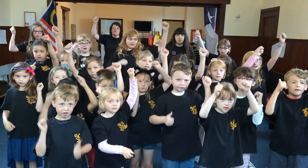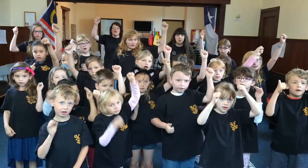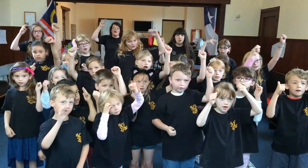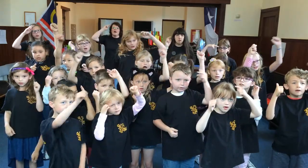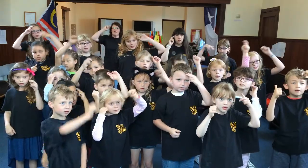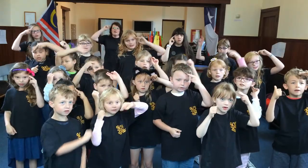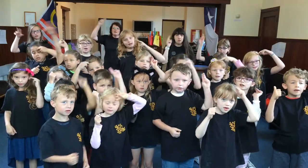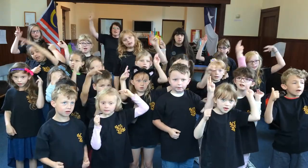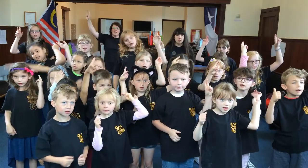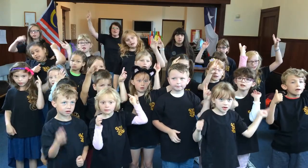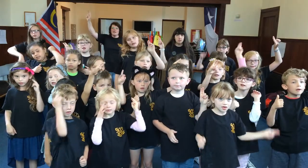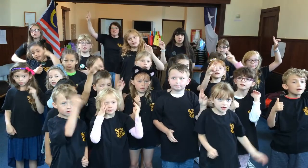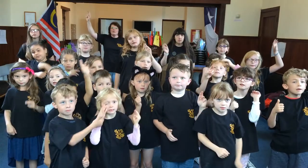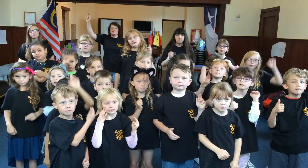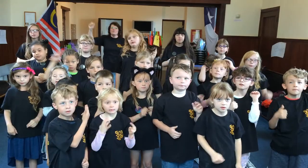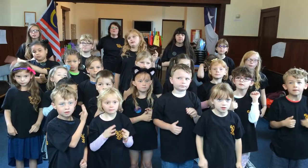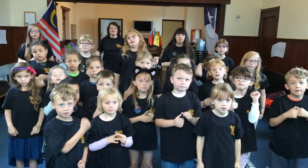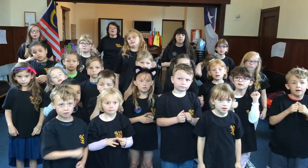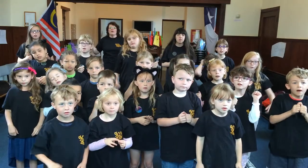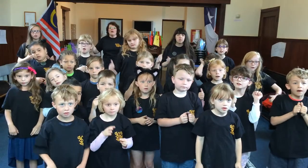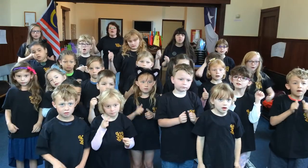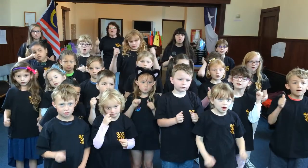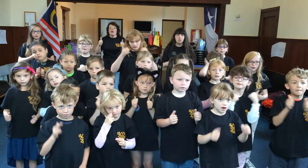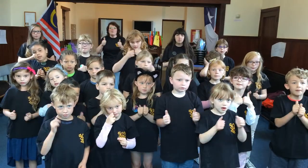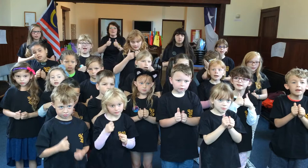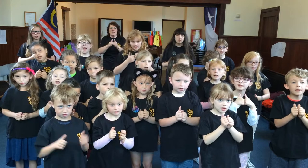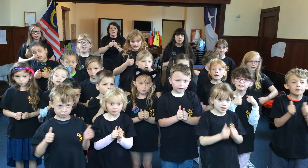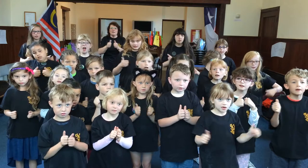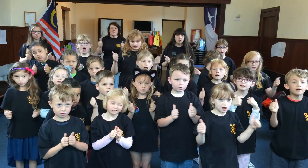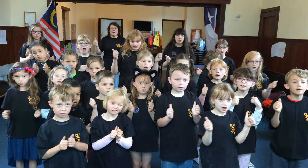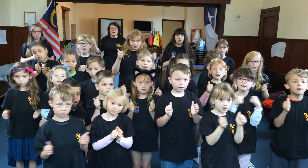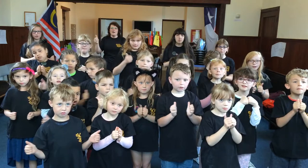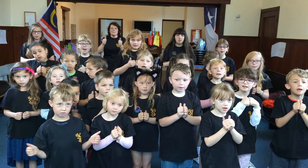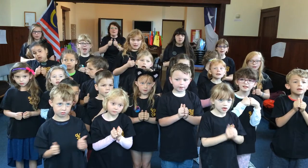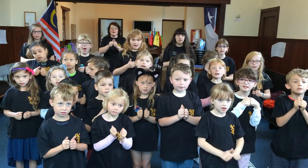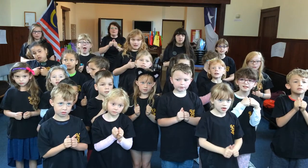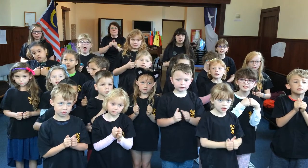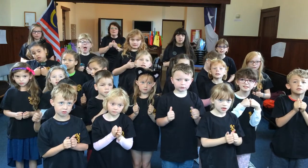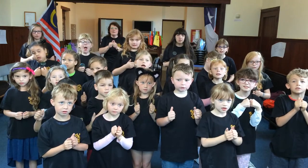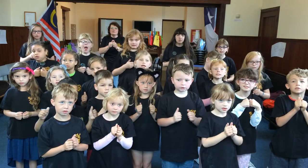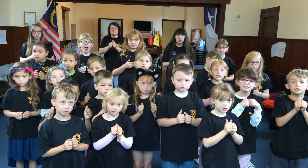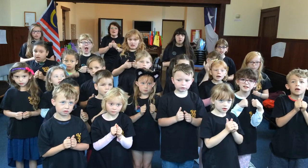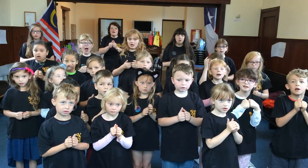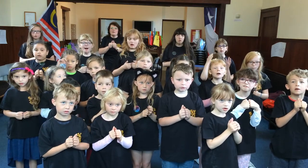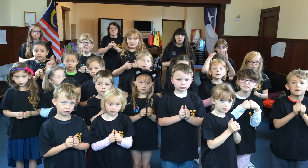thy name. Oh, we have our tears in heaven,